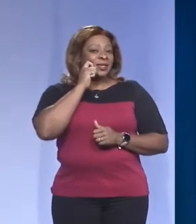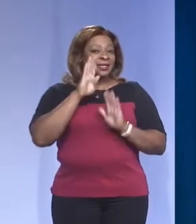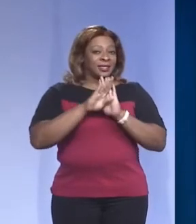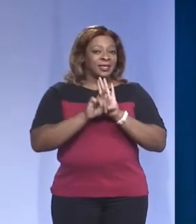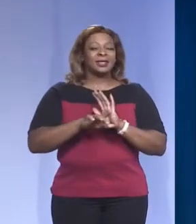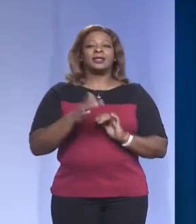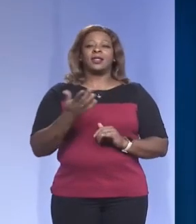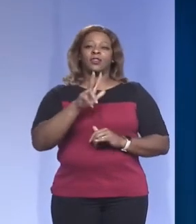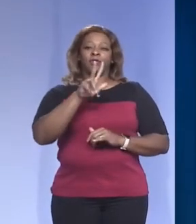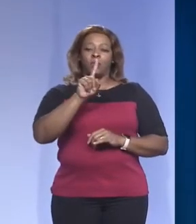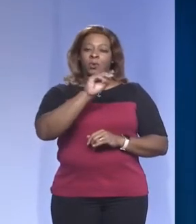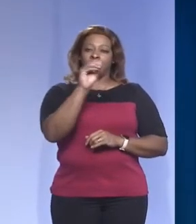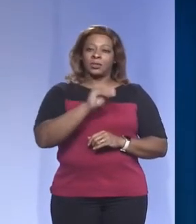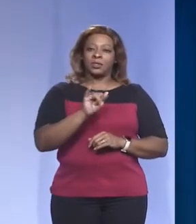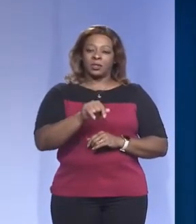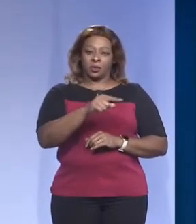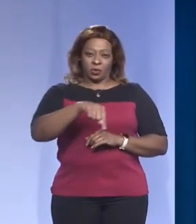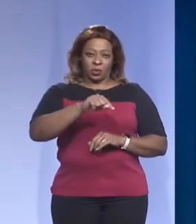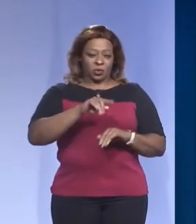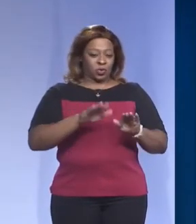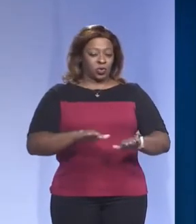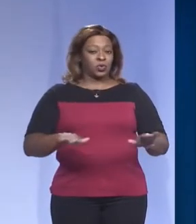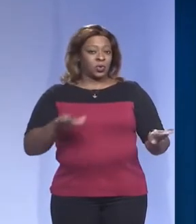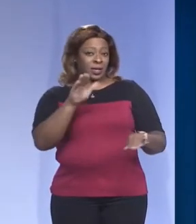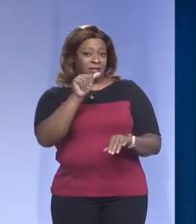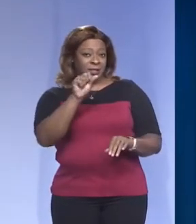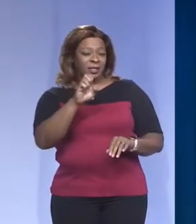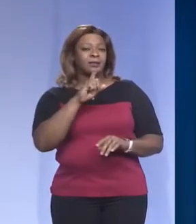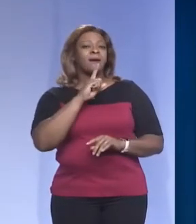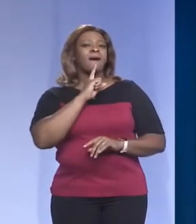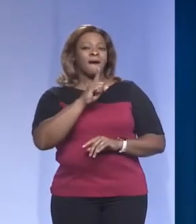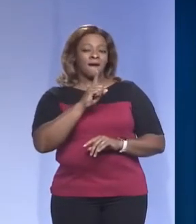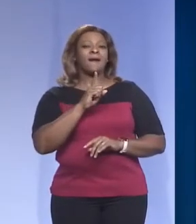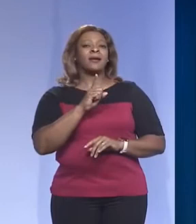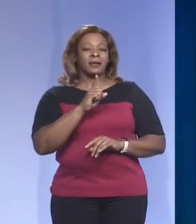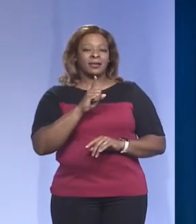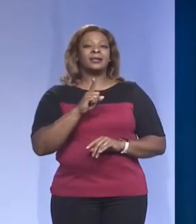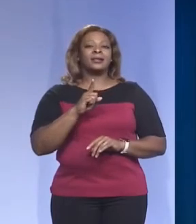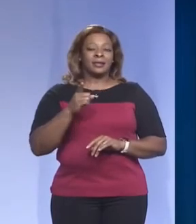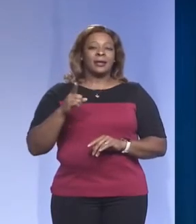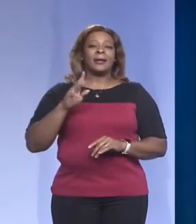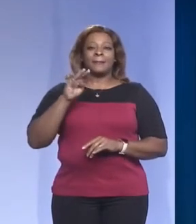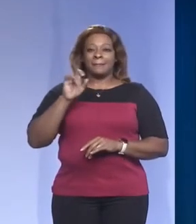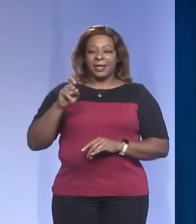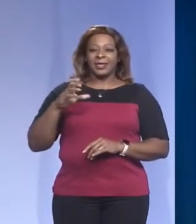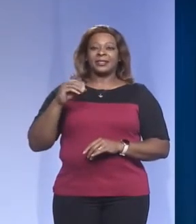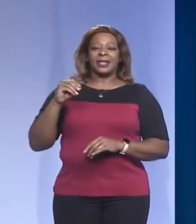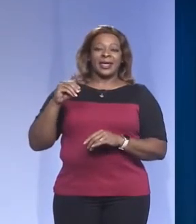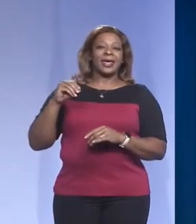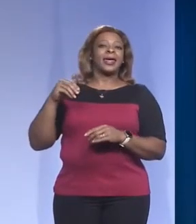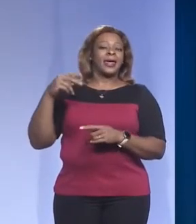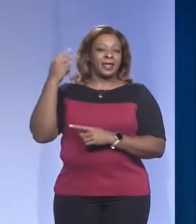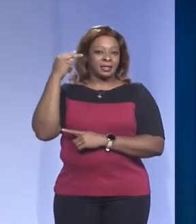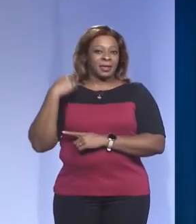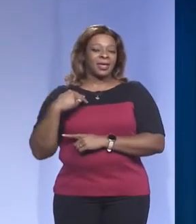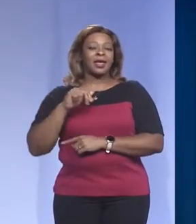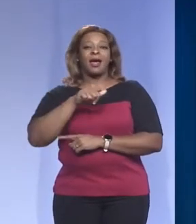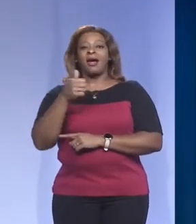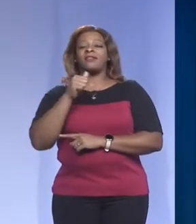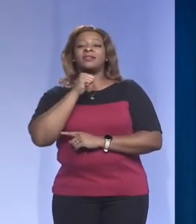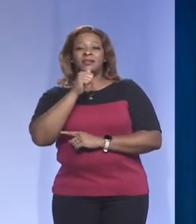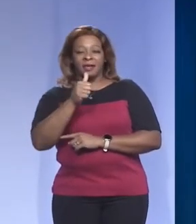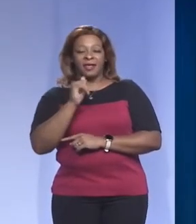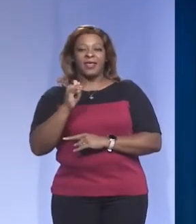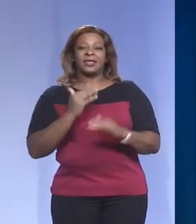31% of the pediatric cases are ethnically Latinx, and the rest are not. That is